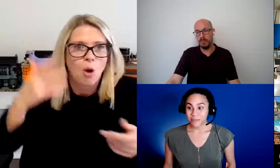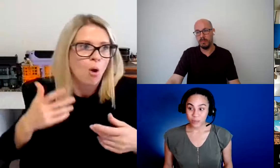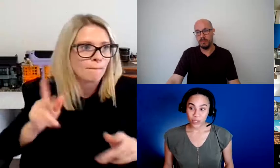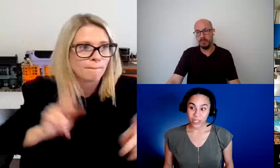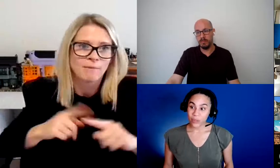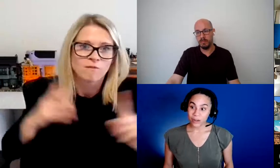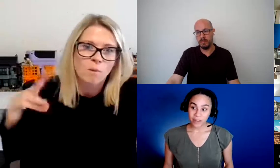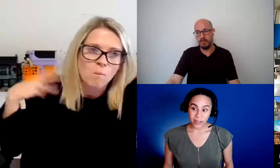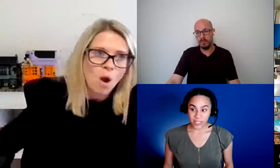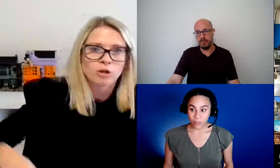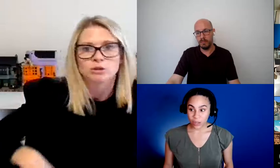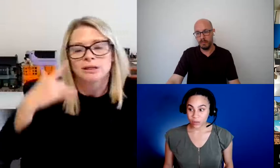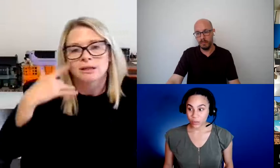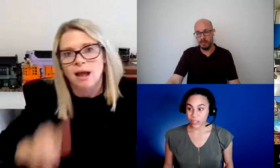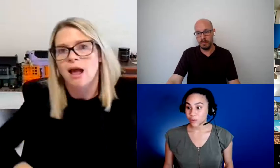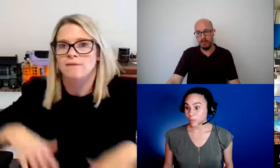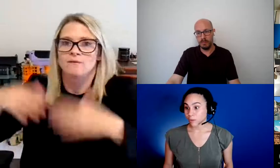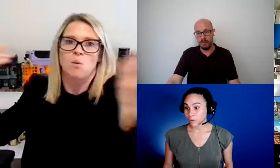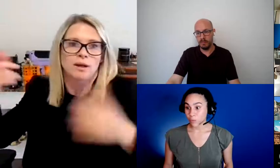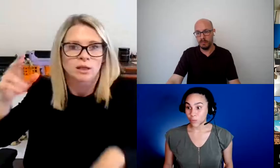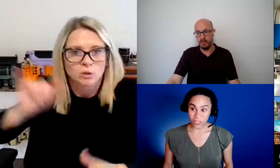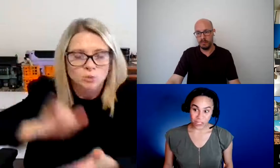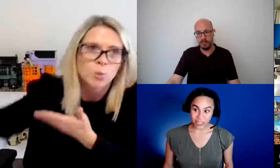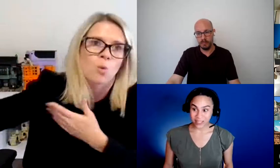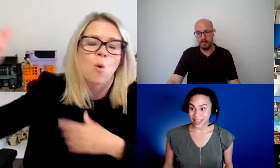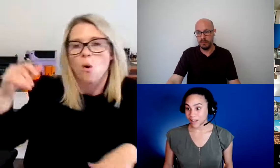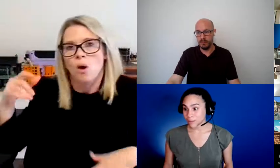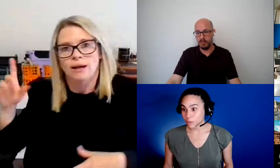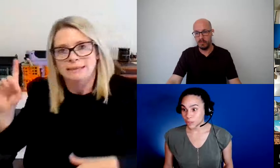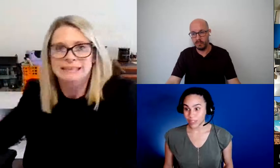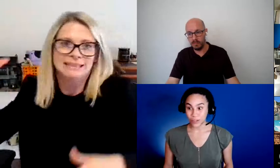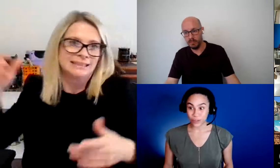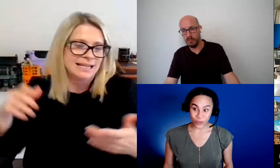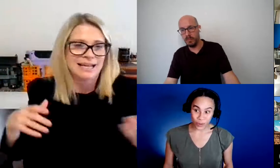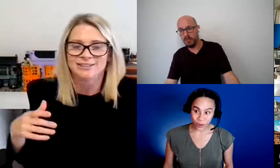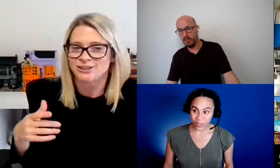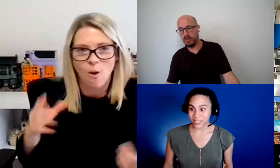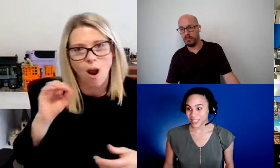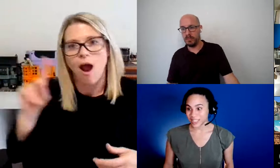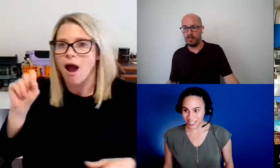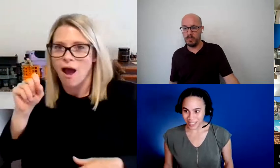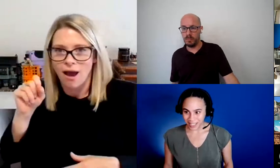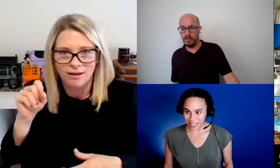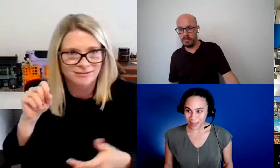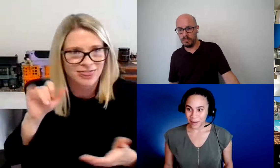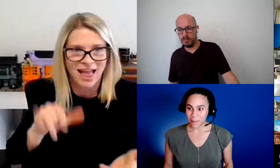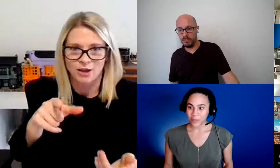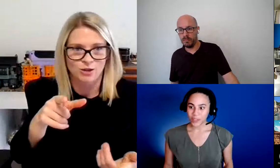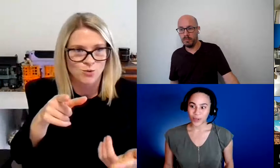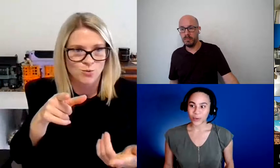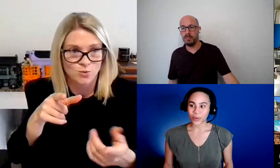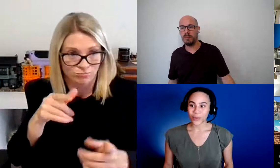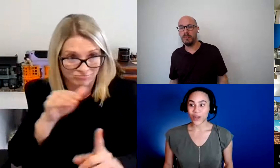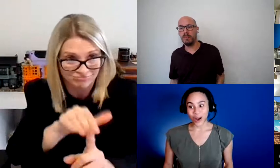deaf community, we are very small. We know people from Washington, California, New York, D.C. So, the